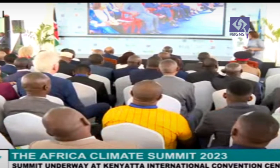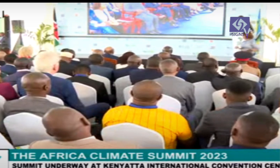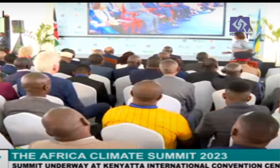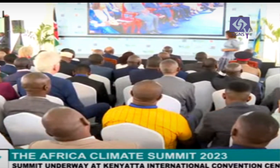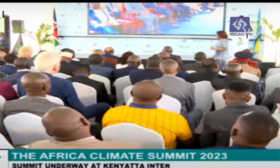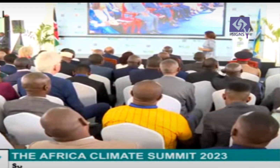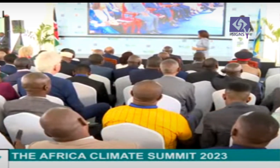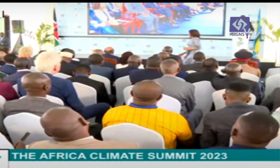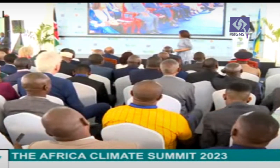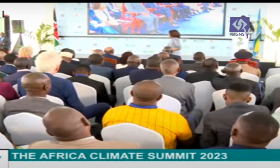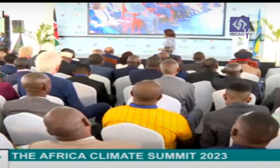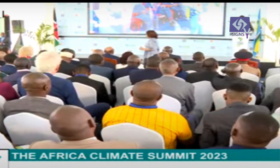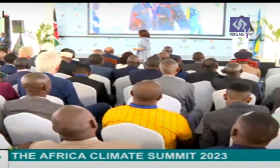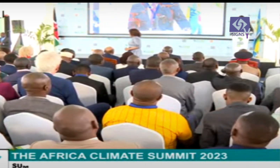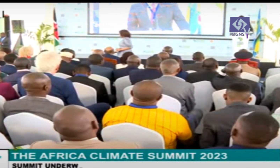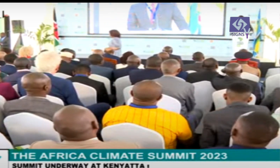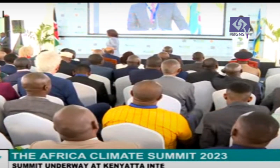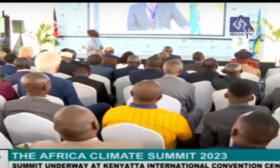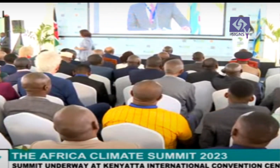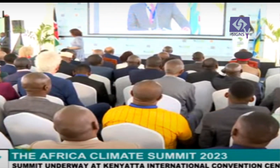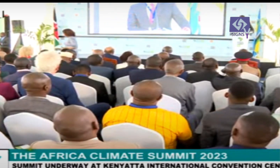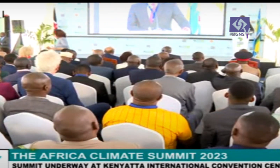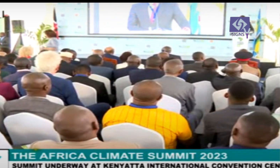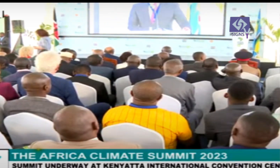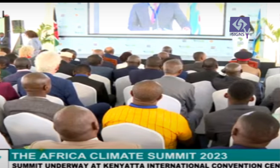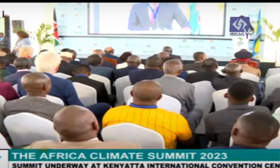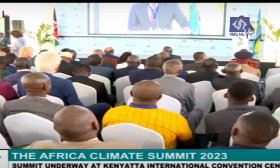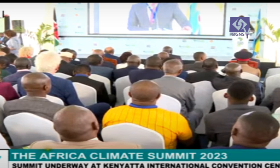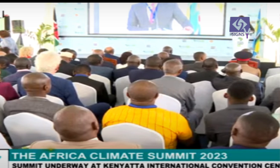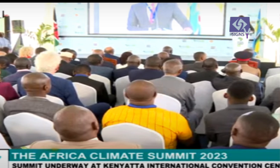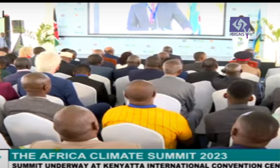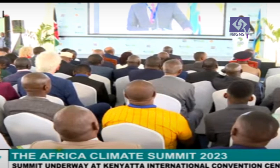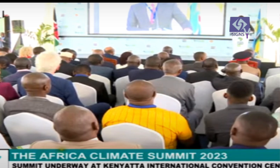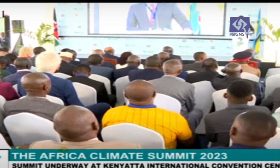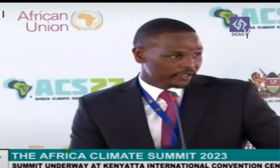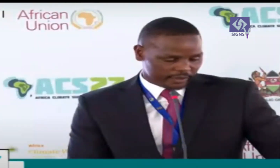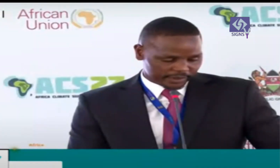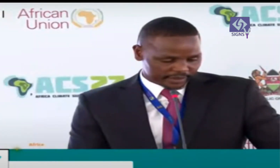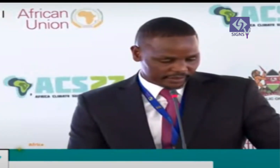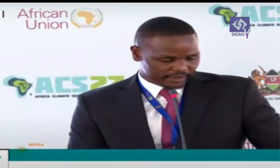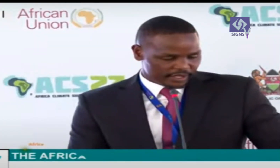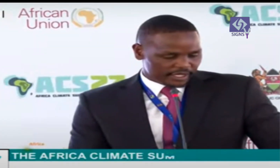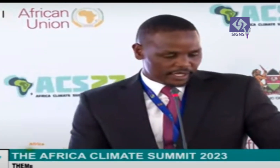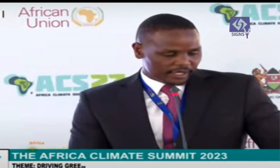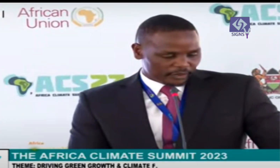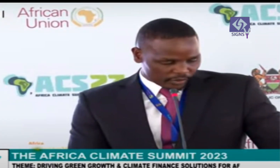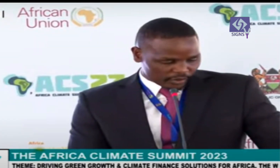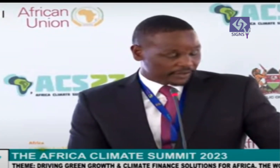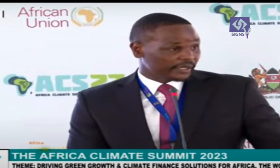Thank you so much. Allow me now, Mr. President, to invite the World Bank representative on behalf of local development partners,